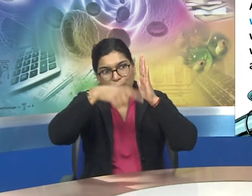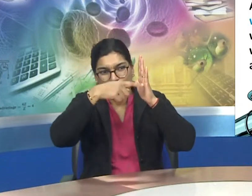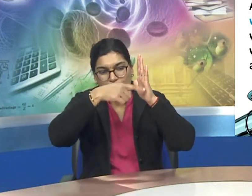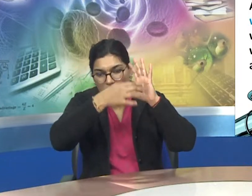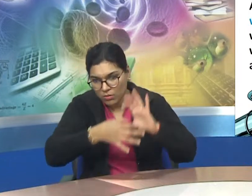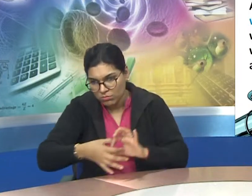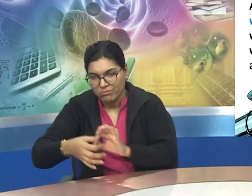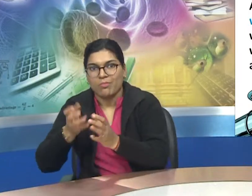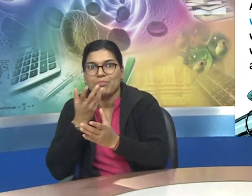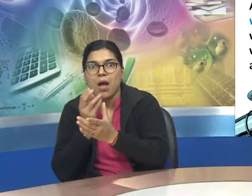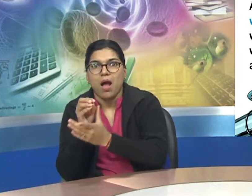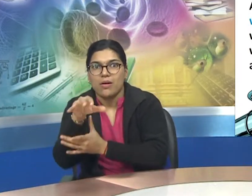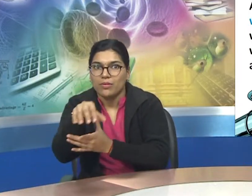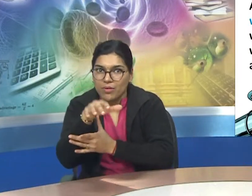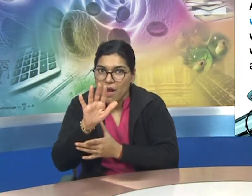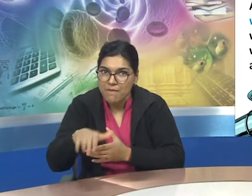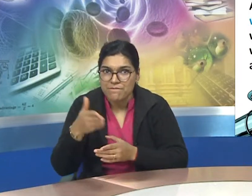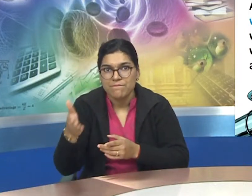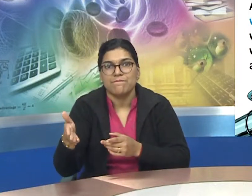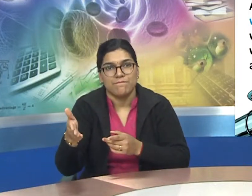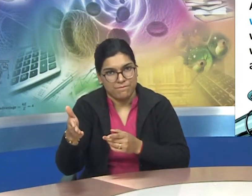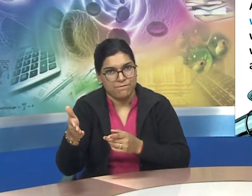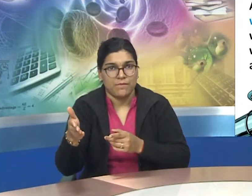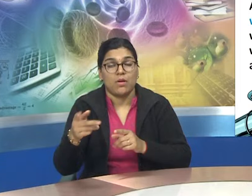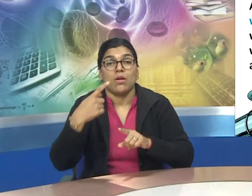are used for pumping water.